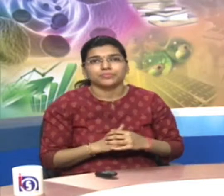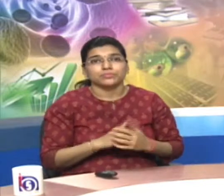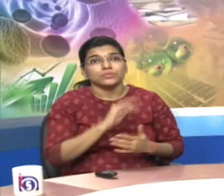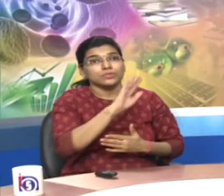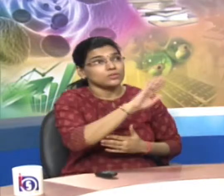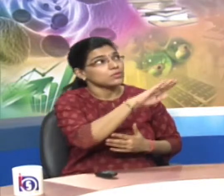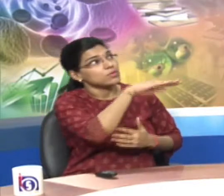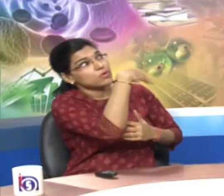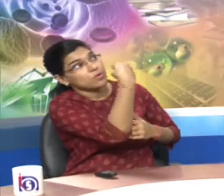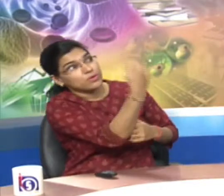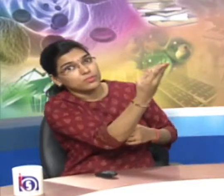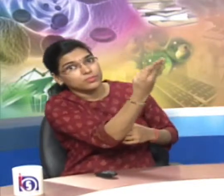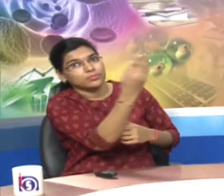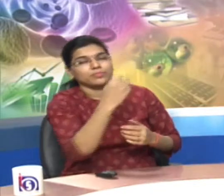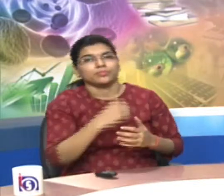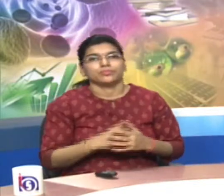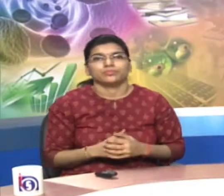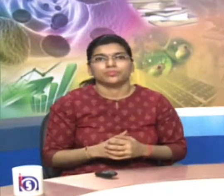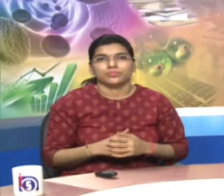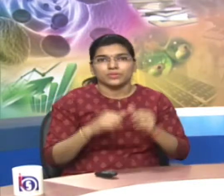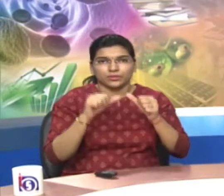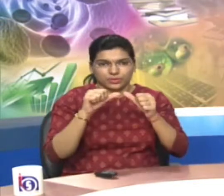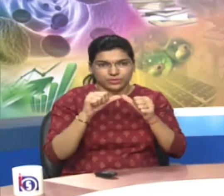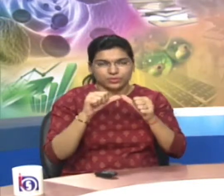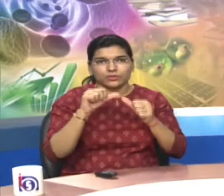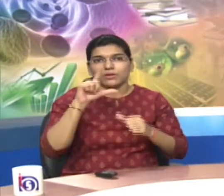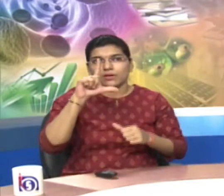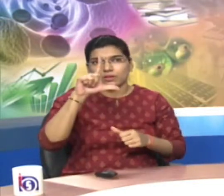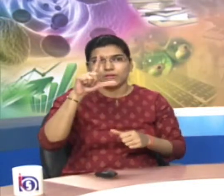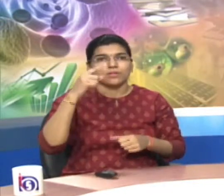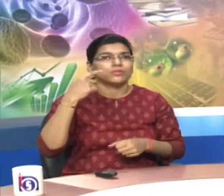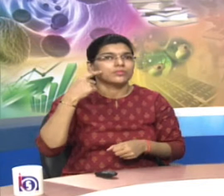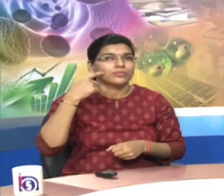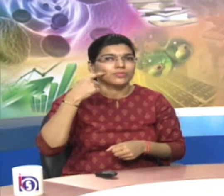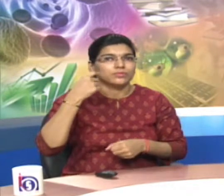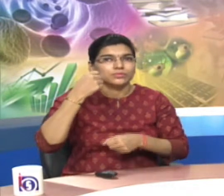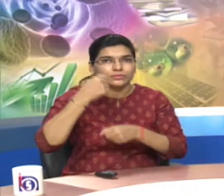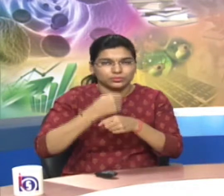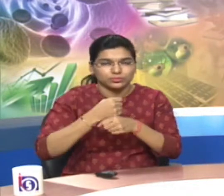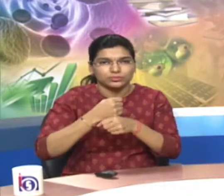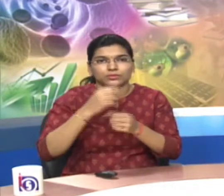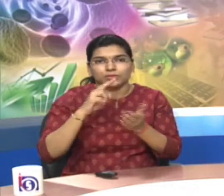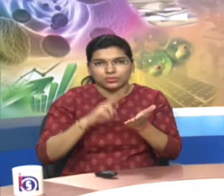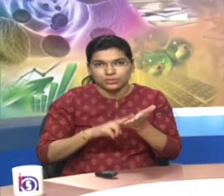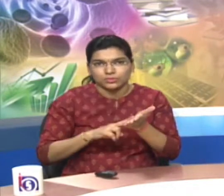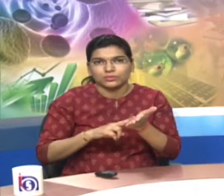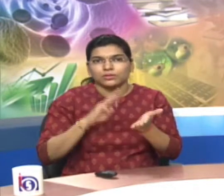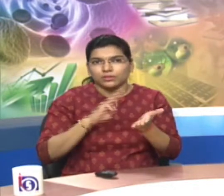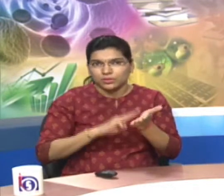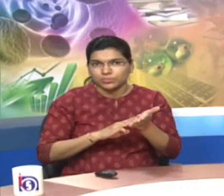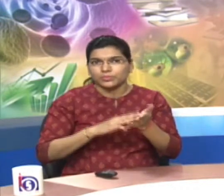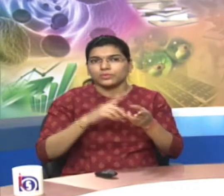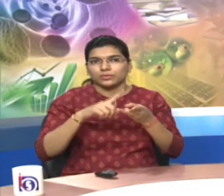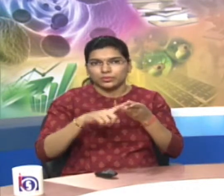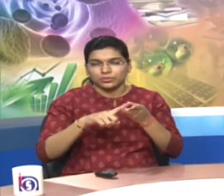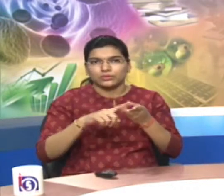this category, number. And the second picture on the screen